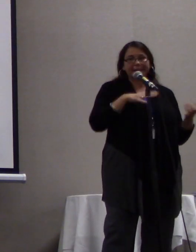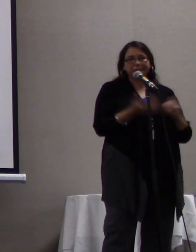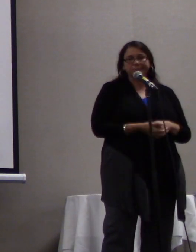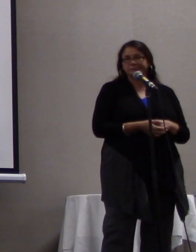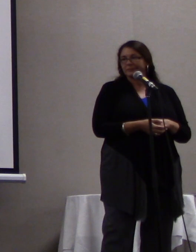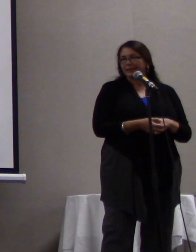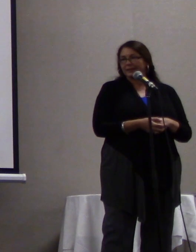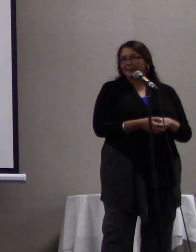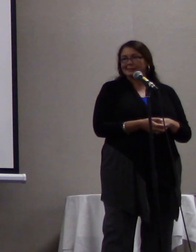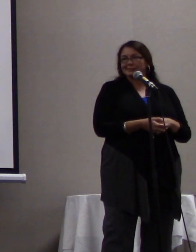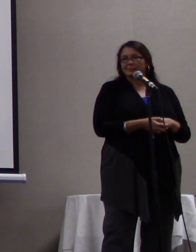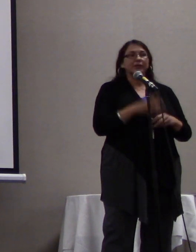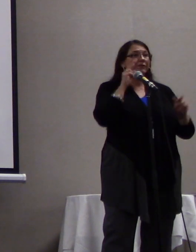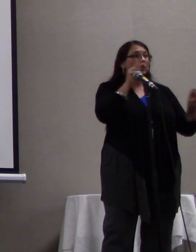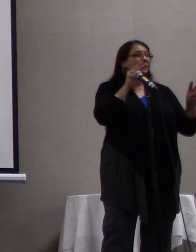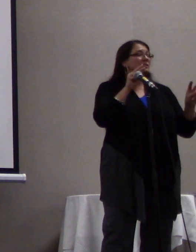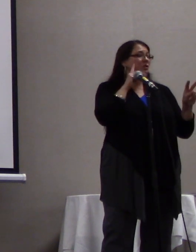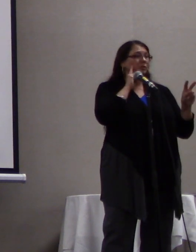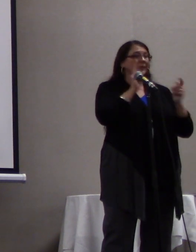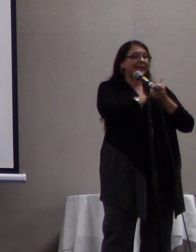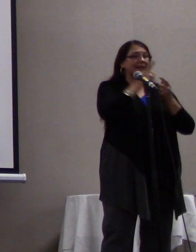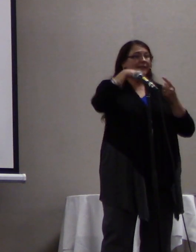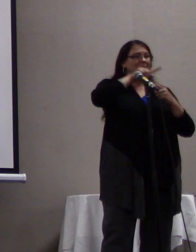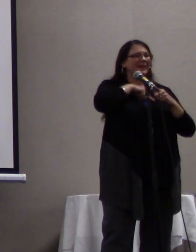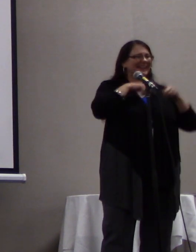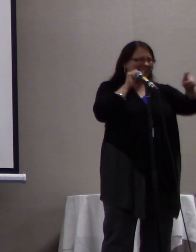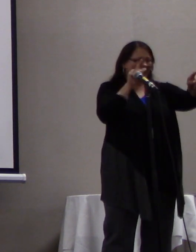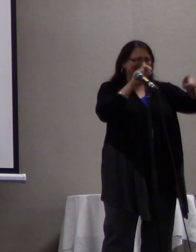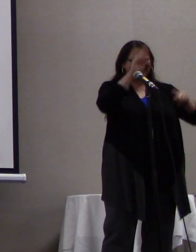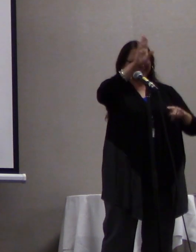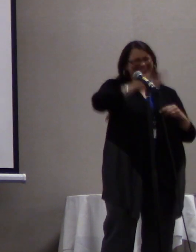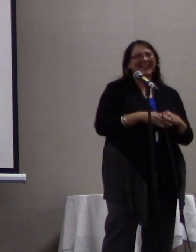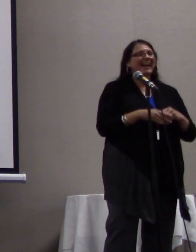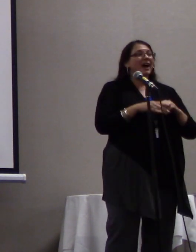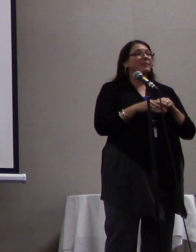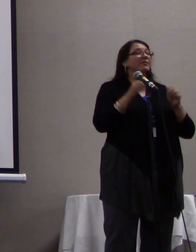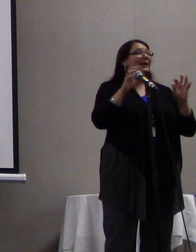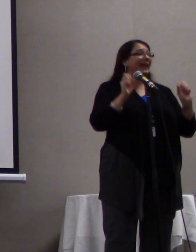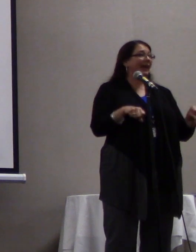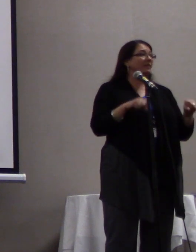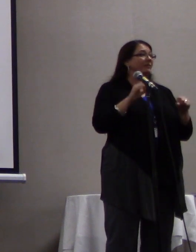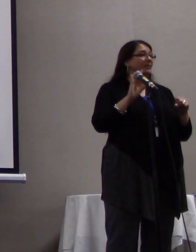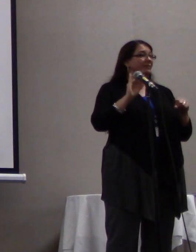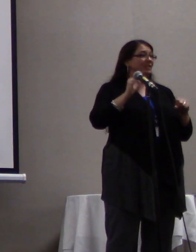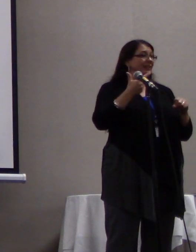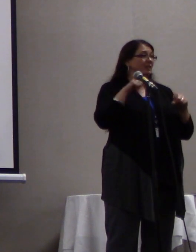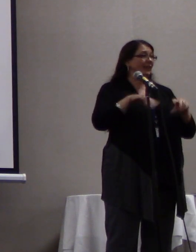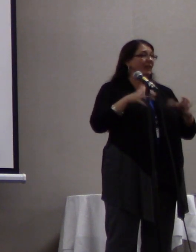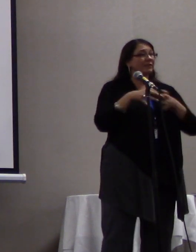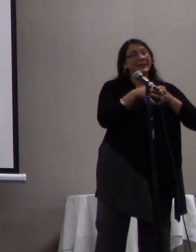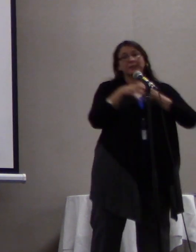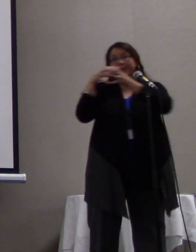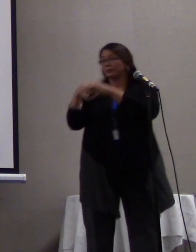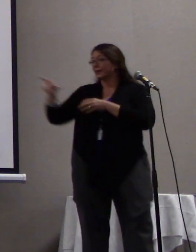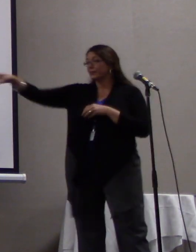I'm Lanny. Looking forward to meeting everyone. If we can, the fledglings that are here,